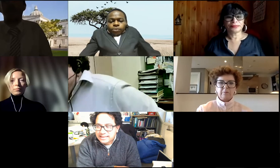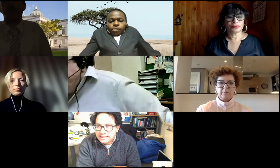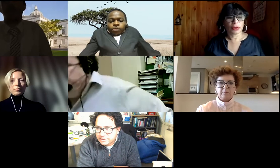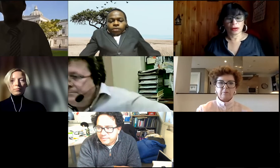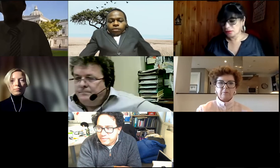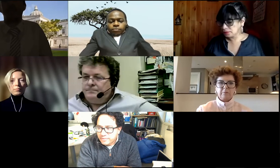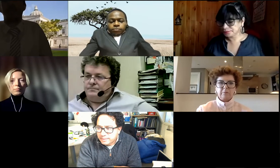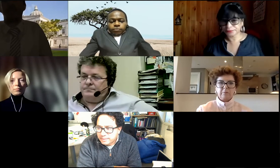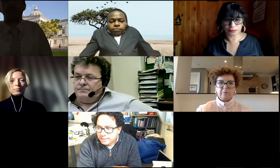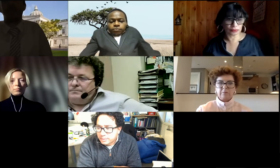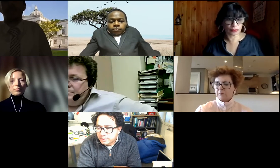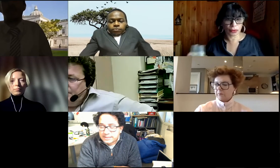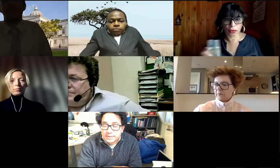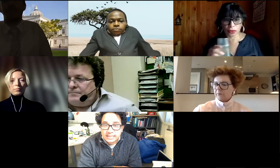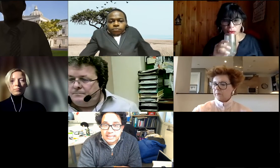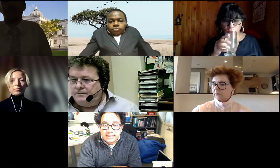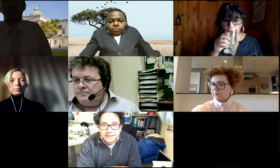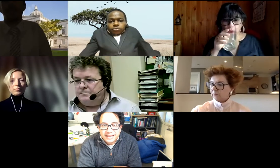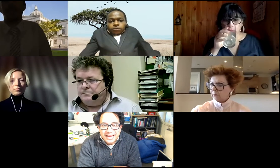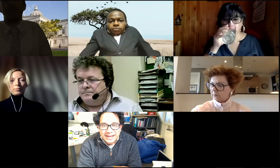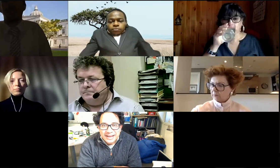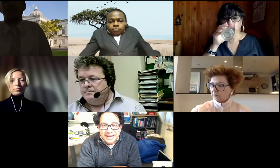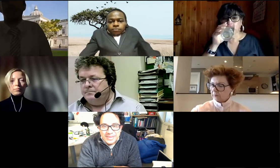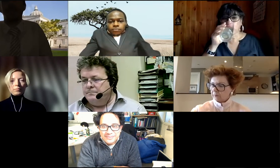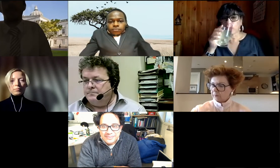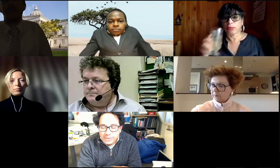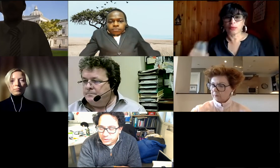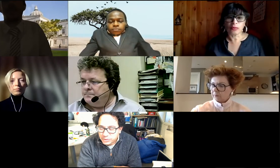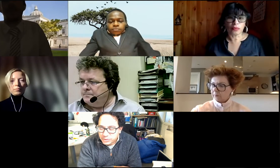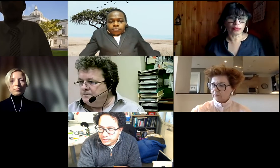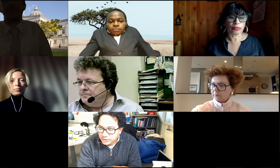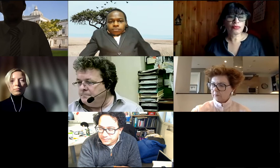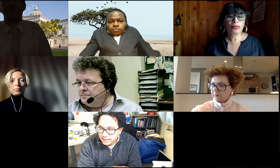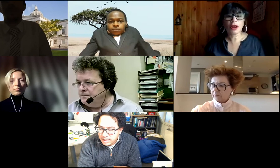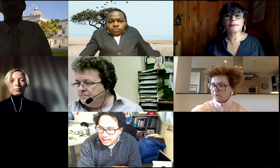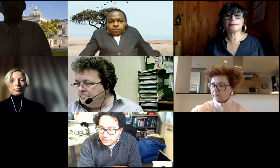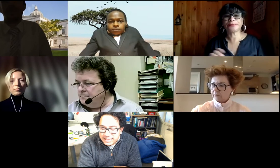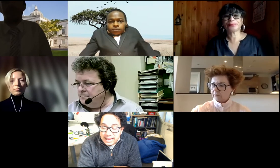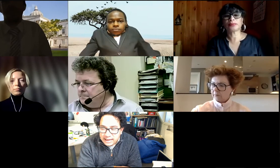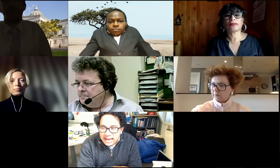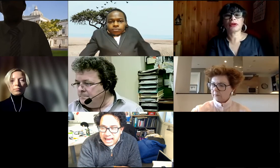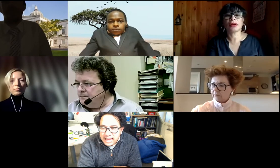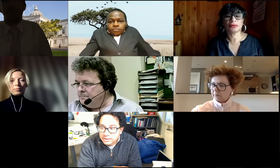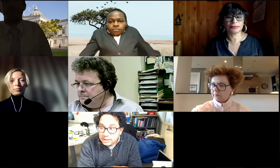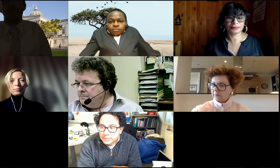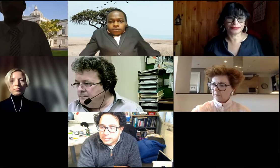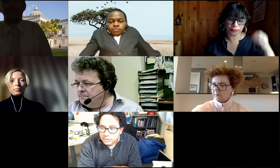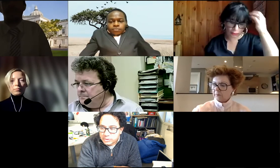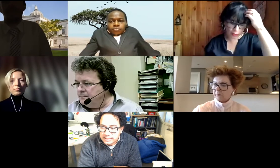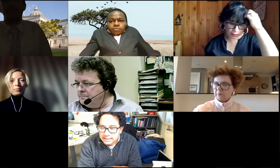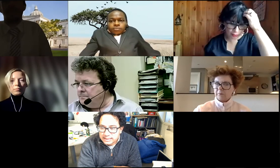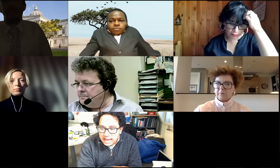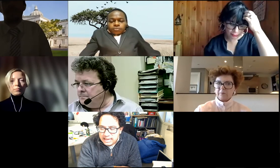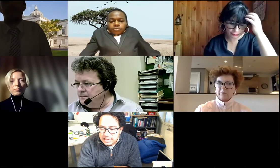this is a very important topic that we're seeing here being brought to the forefront. So I think AI has unique